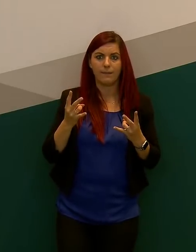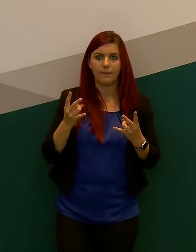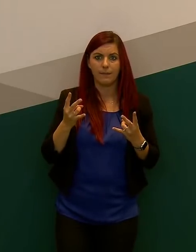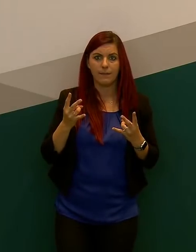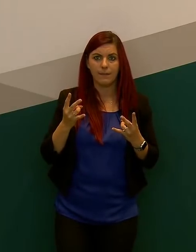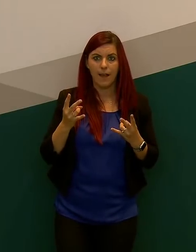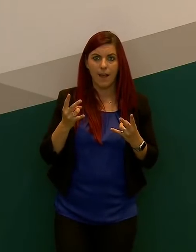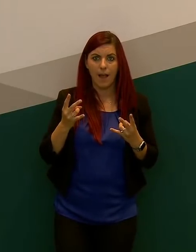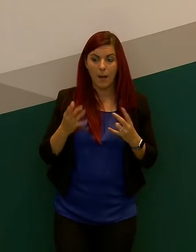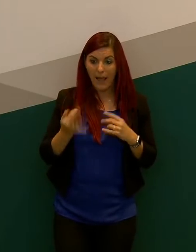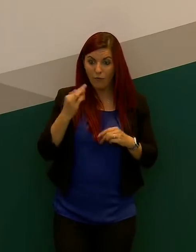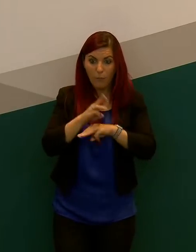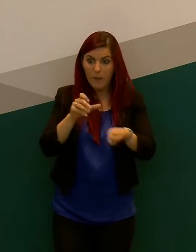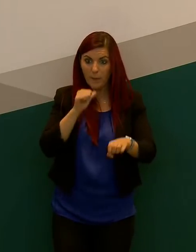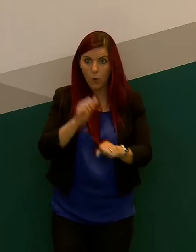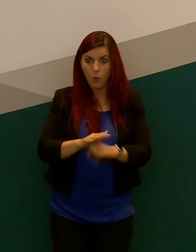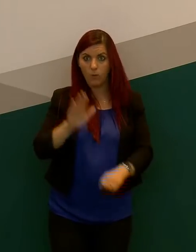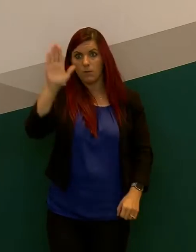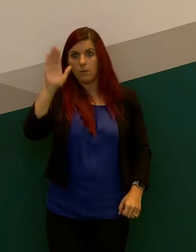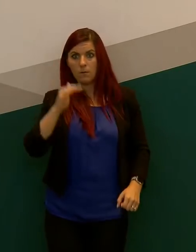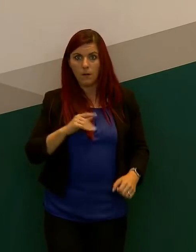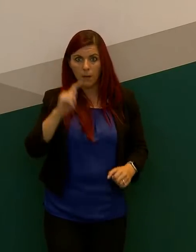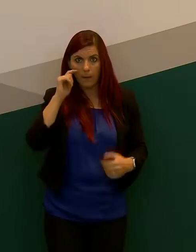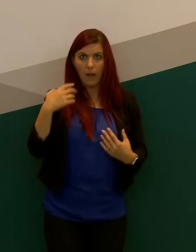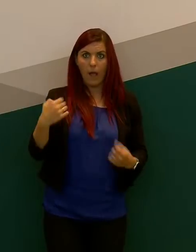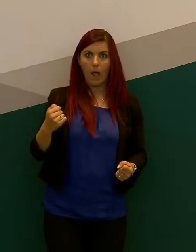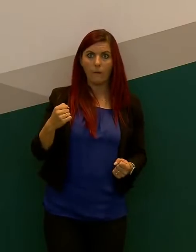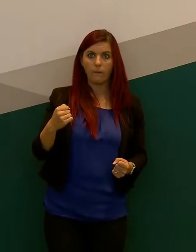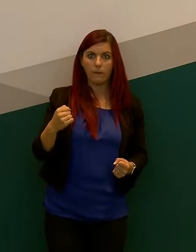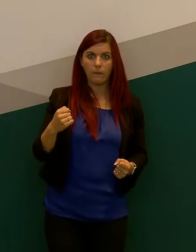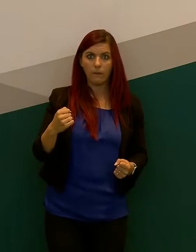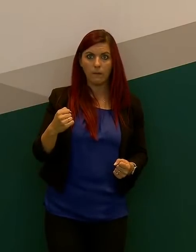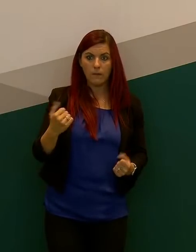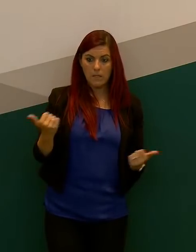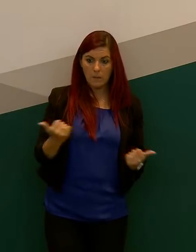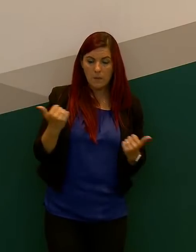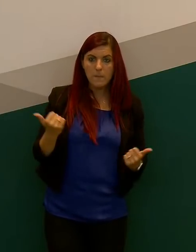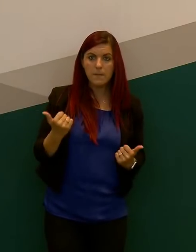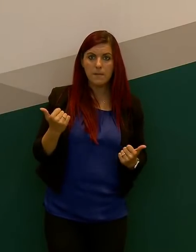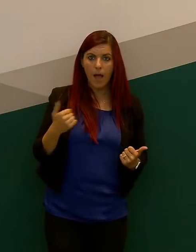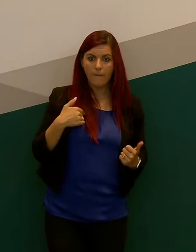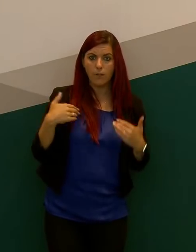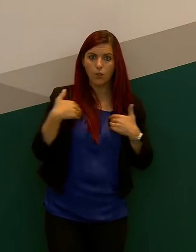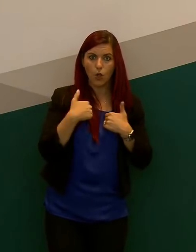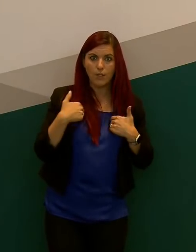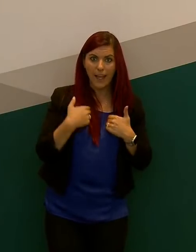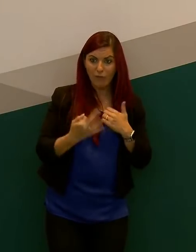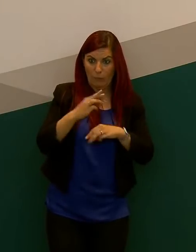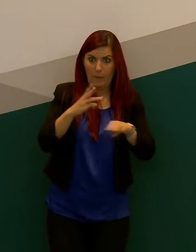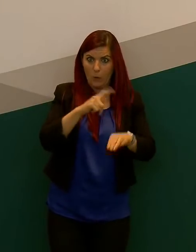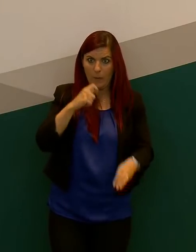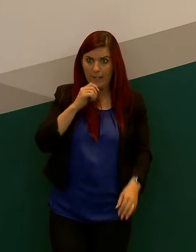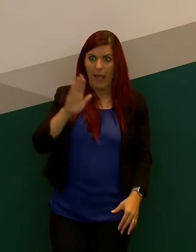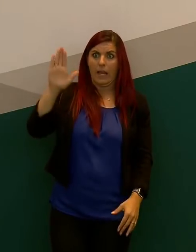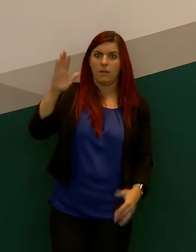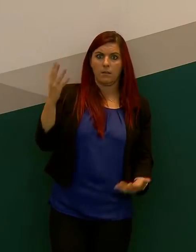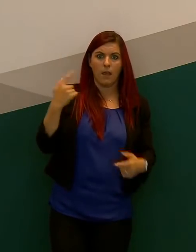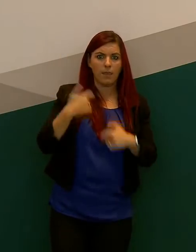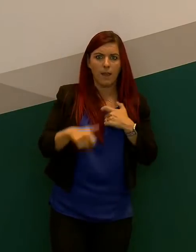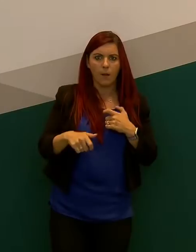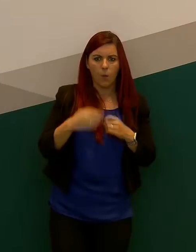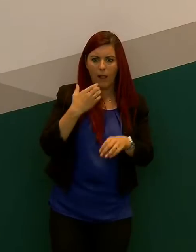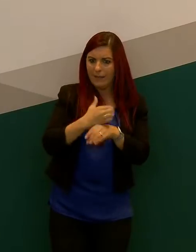the public comes forward or individuals among the public come forward to say, I have symptoms, I am concerned, that's where it